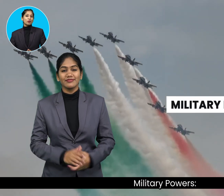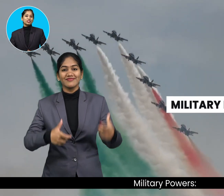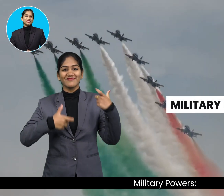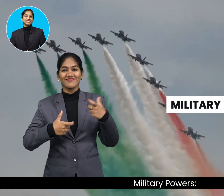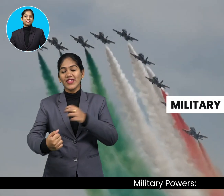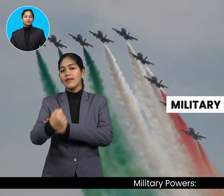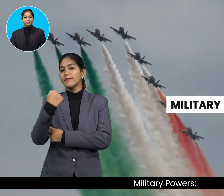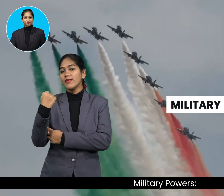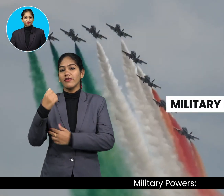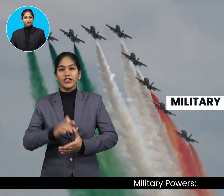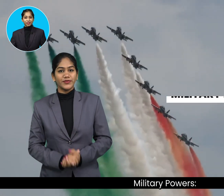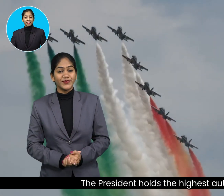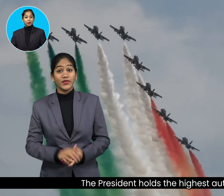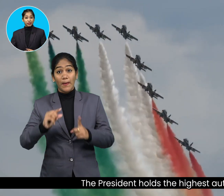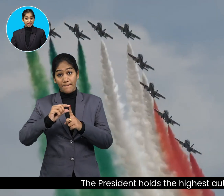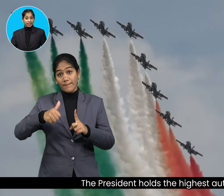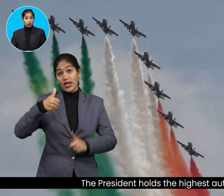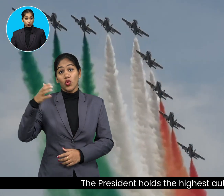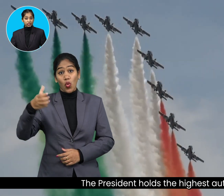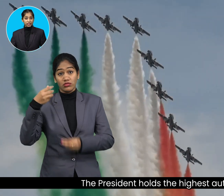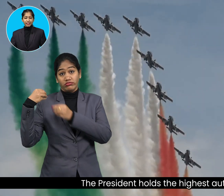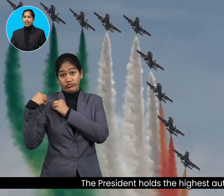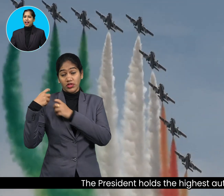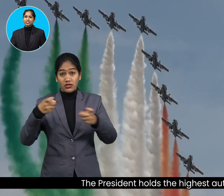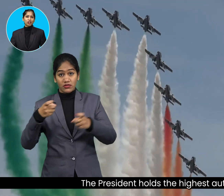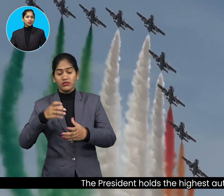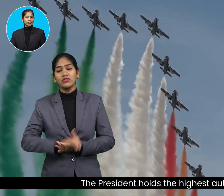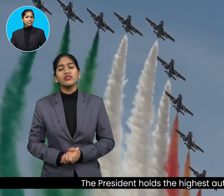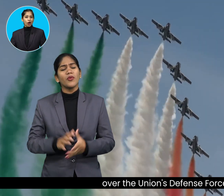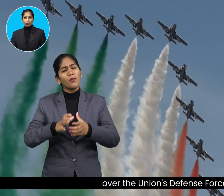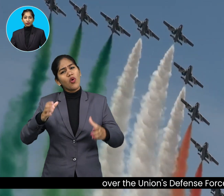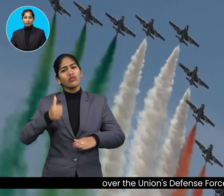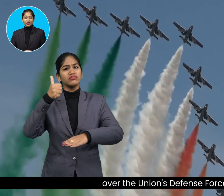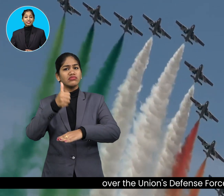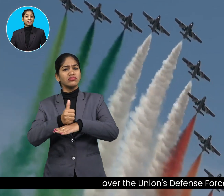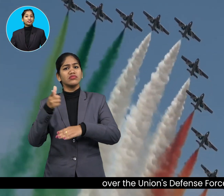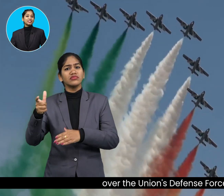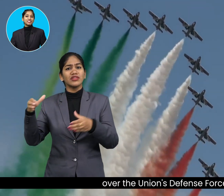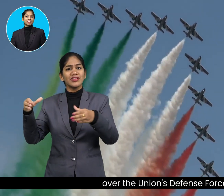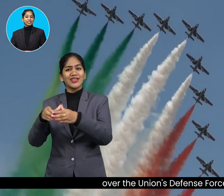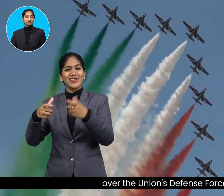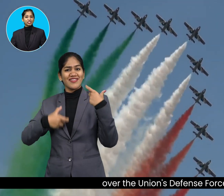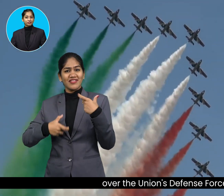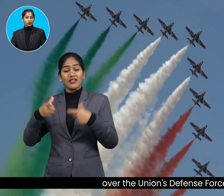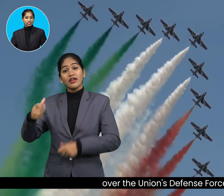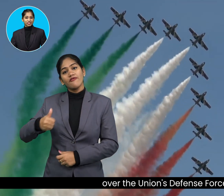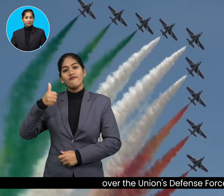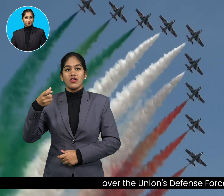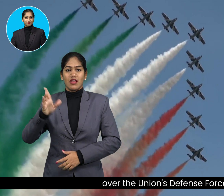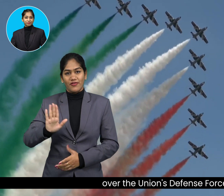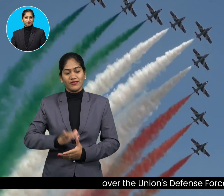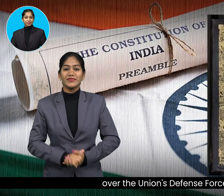Military powers. The President holds the highest authority over the Union's defense